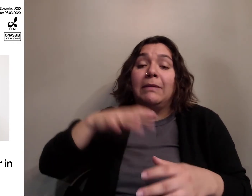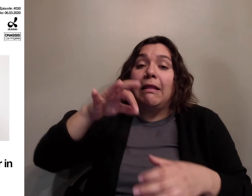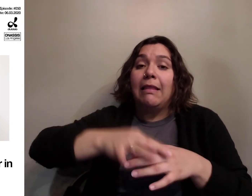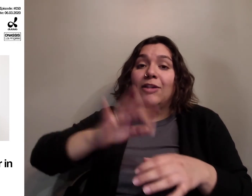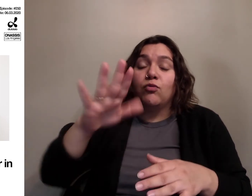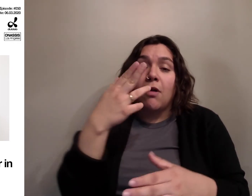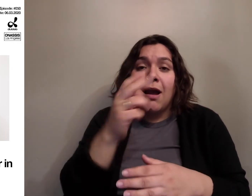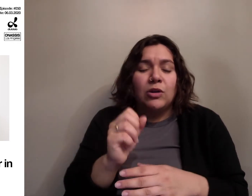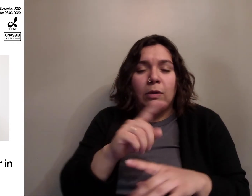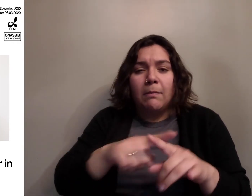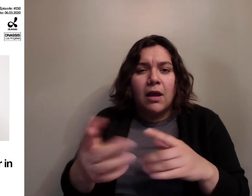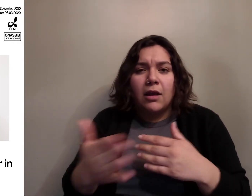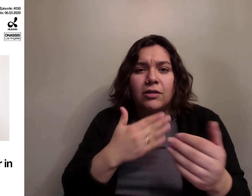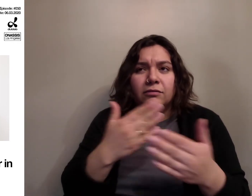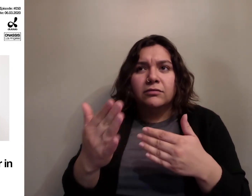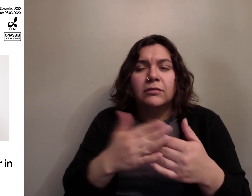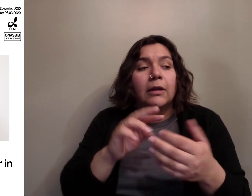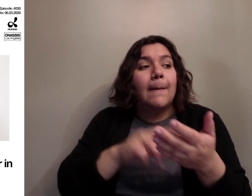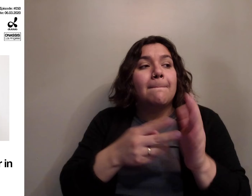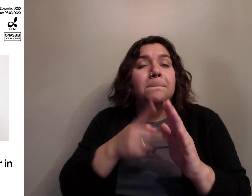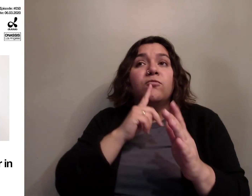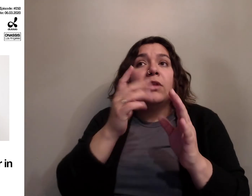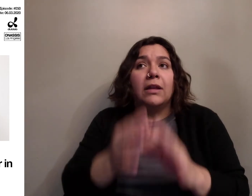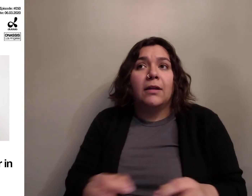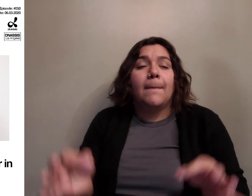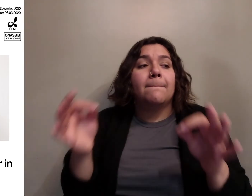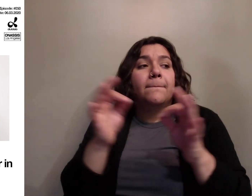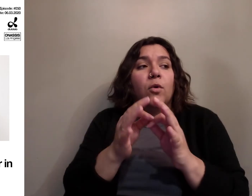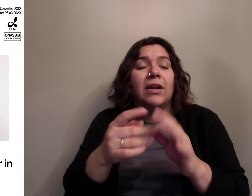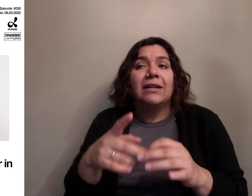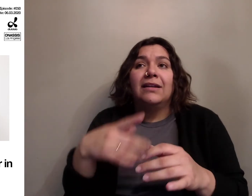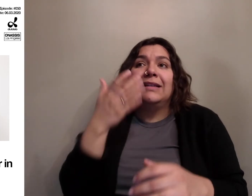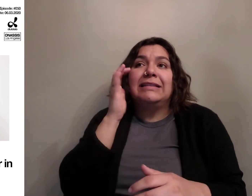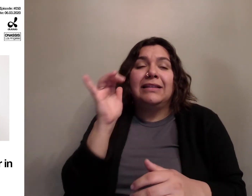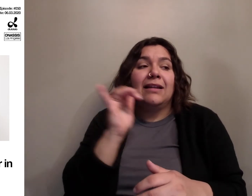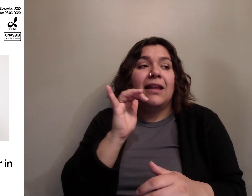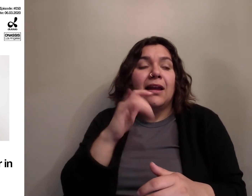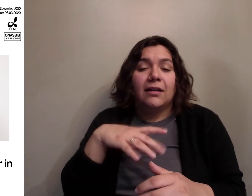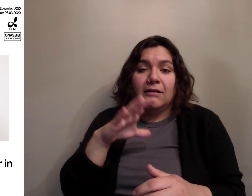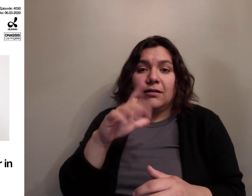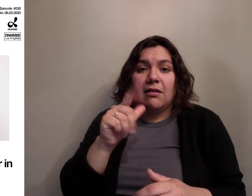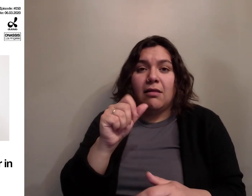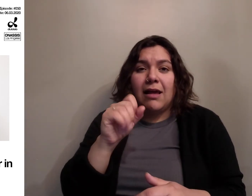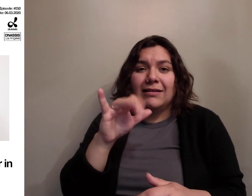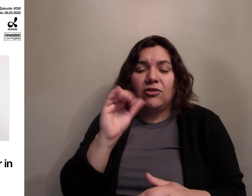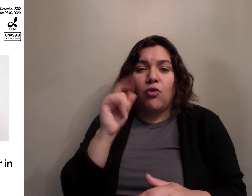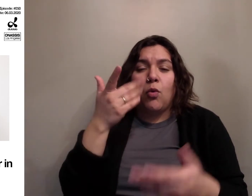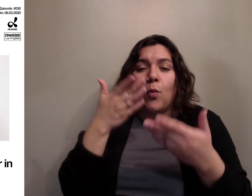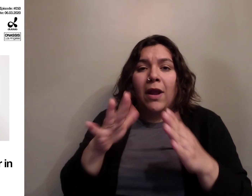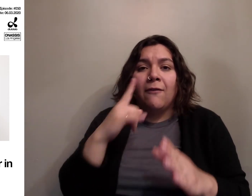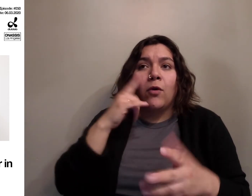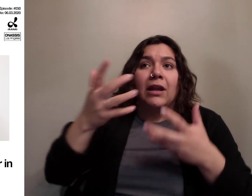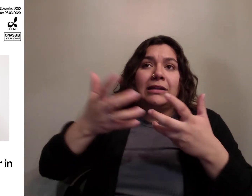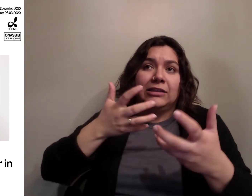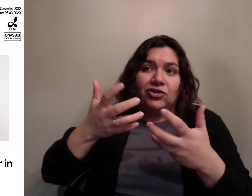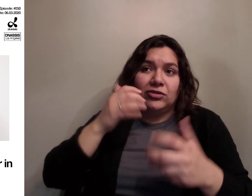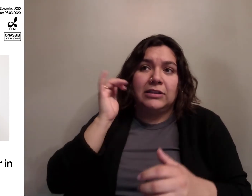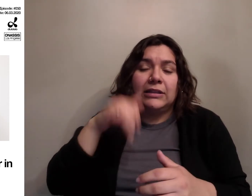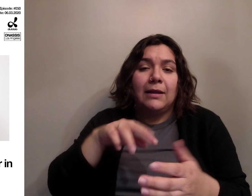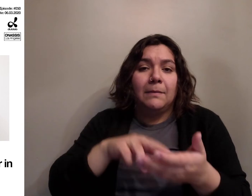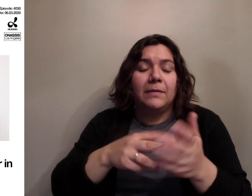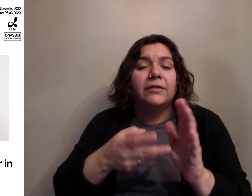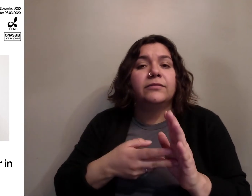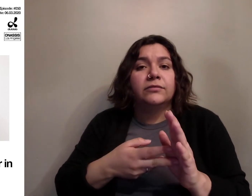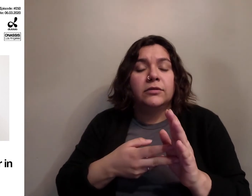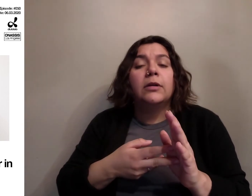institutions and something you get to do as an elective in your high school, but it's something that's very fundamental and seen as a practical,